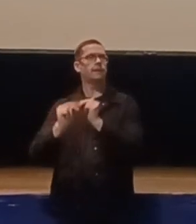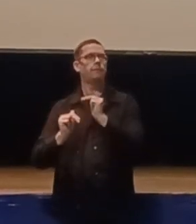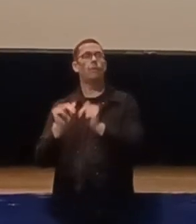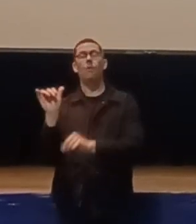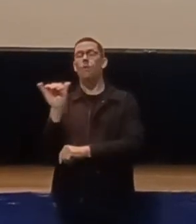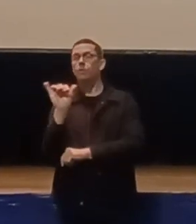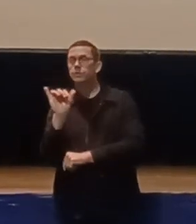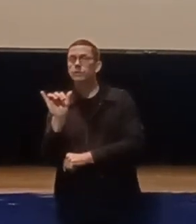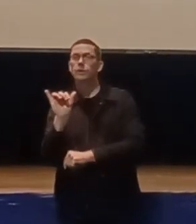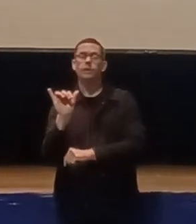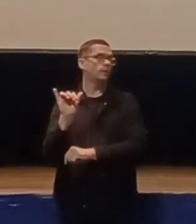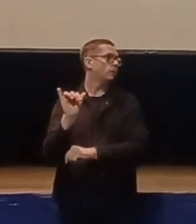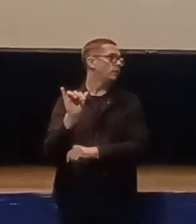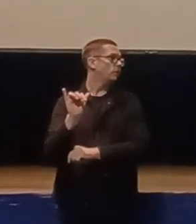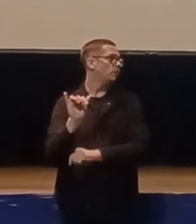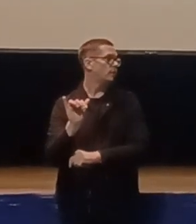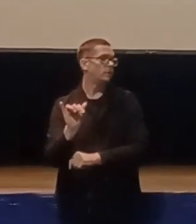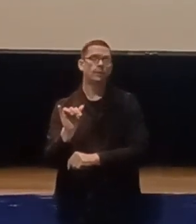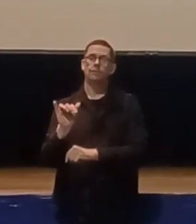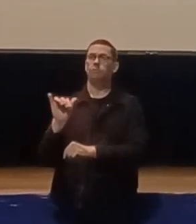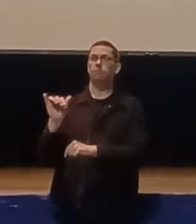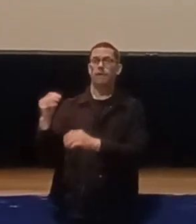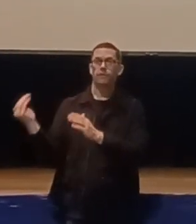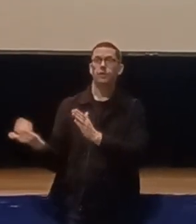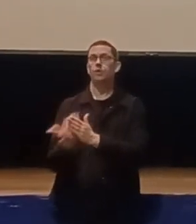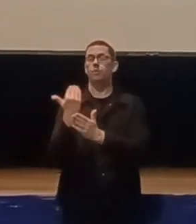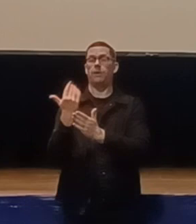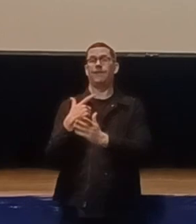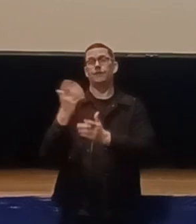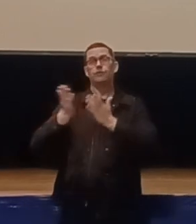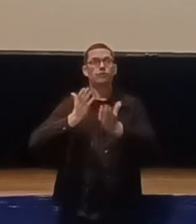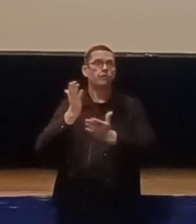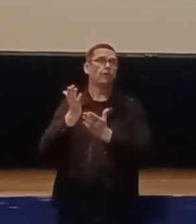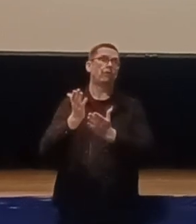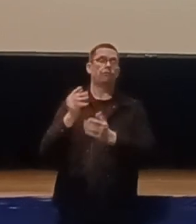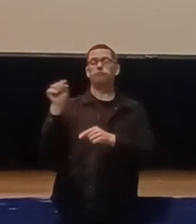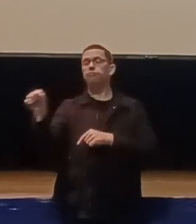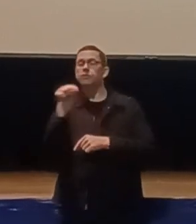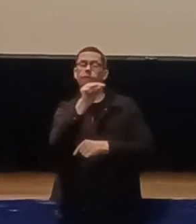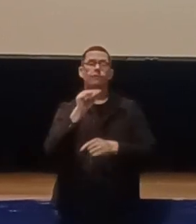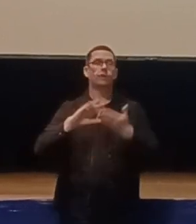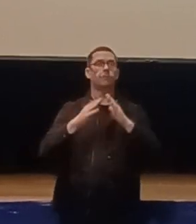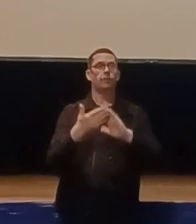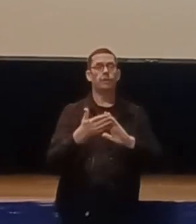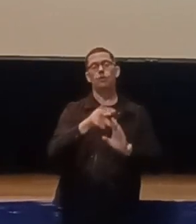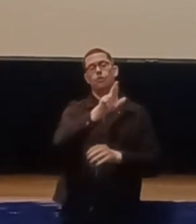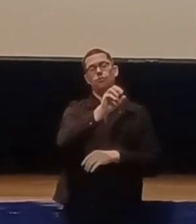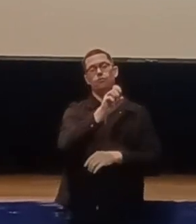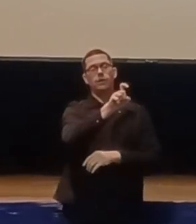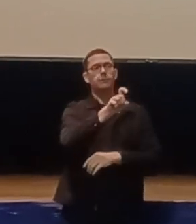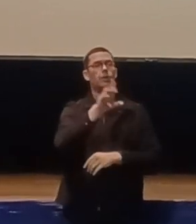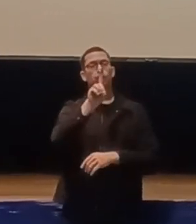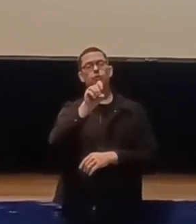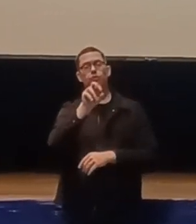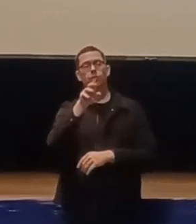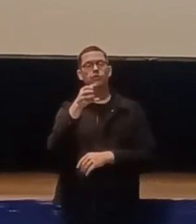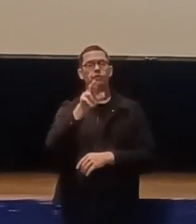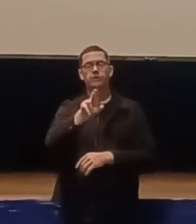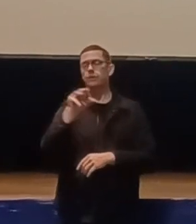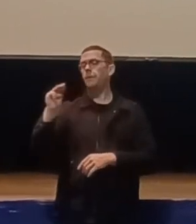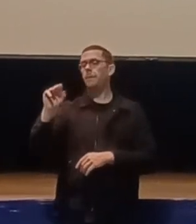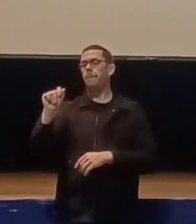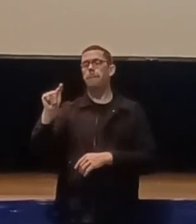in additional routes that serve transit-critical communities in Roxbury, Dorchester, and Mattapan that are illustrated